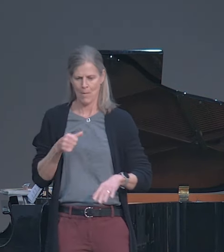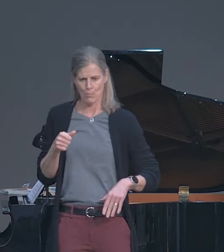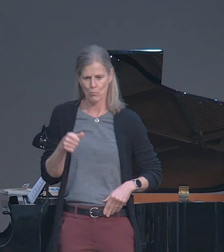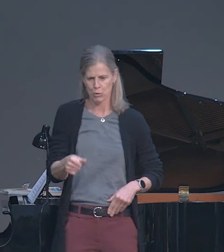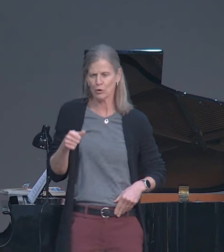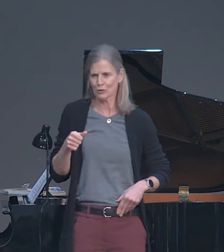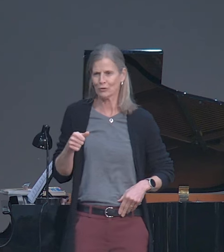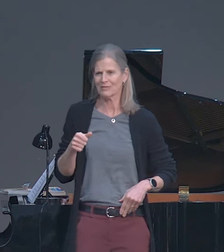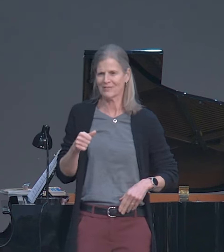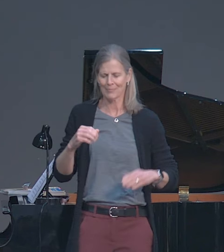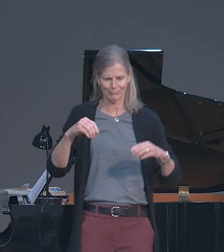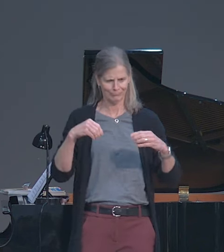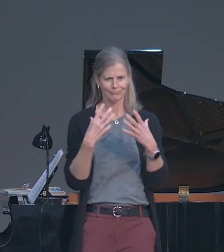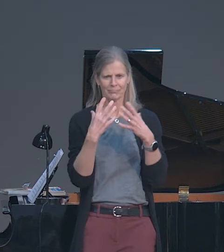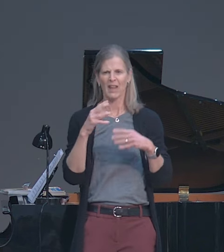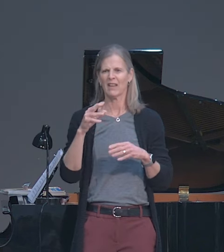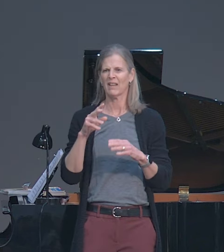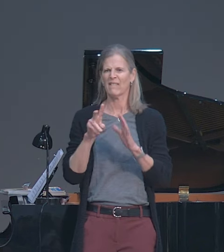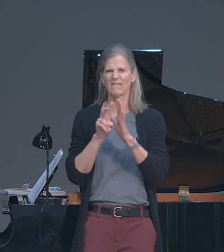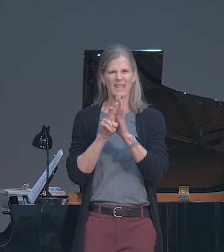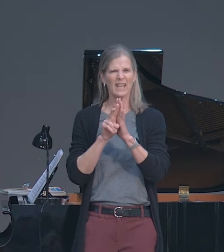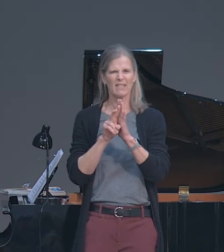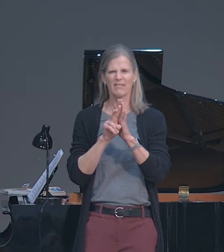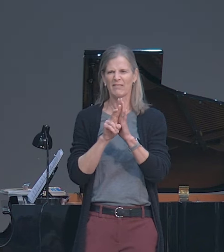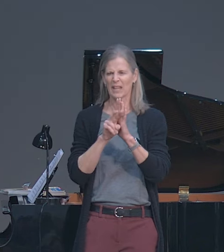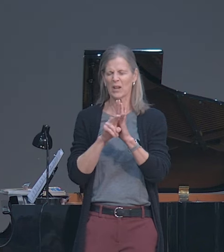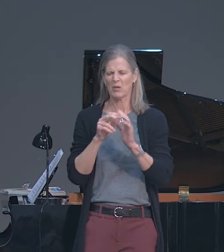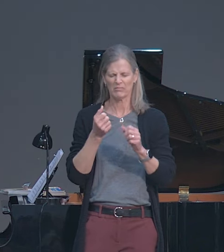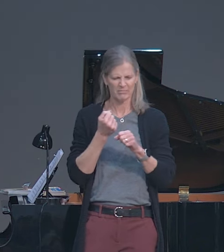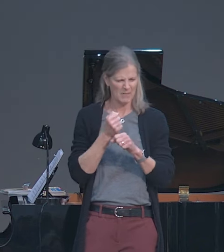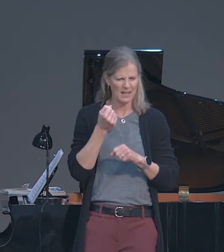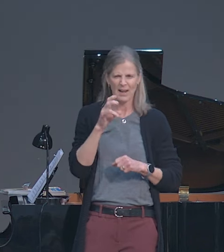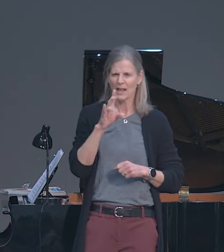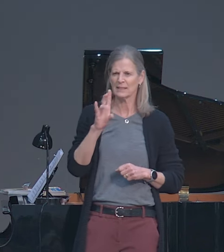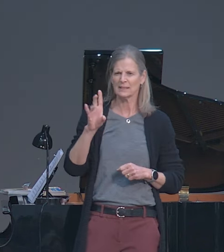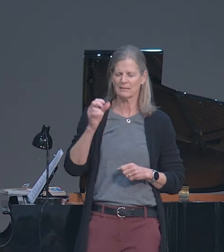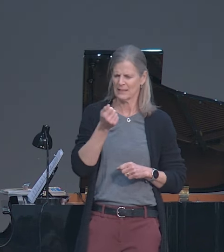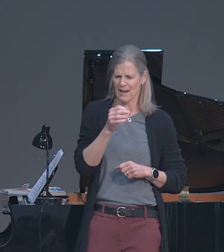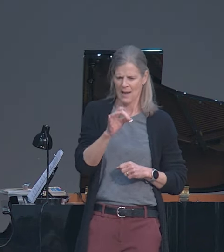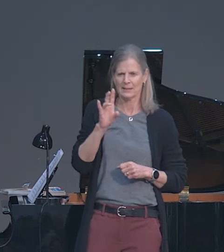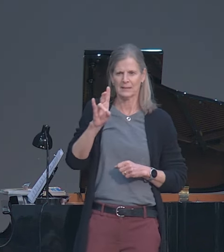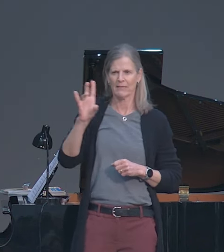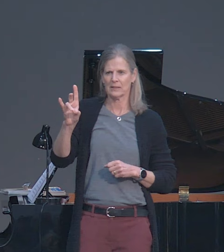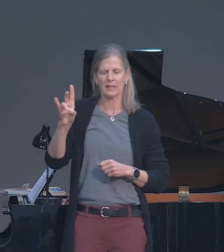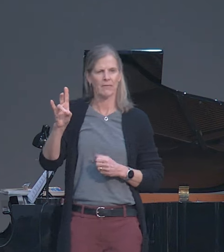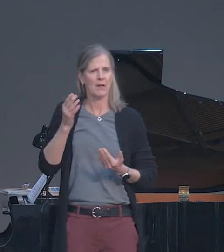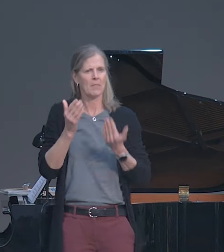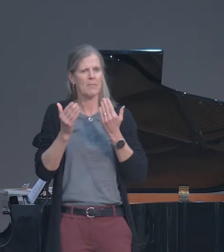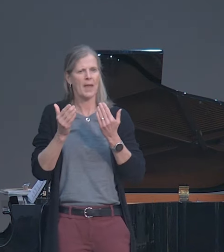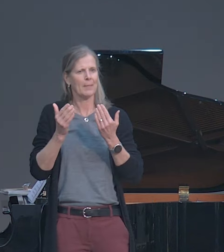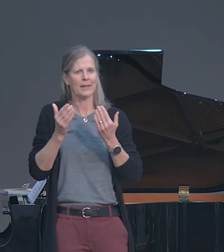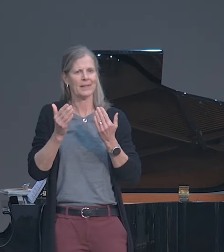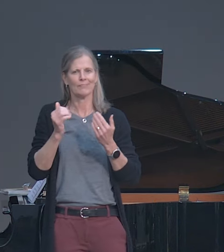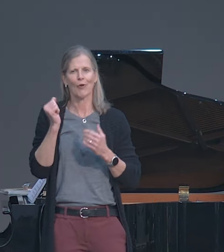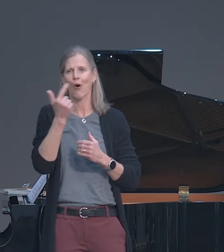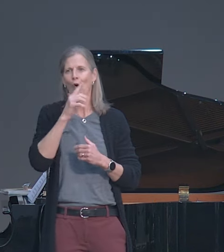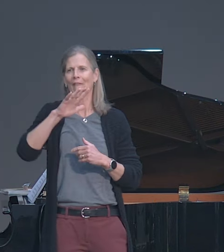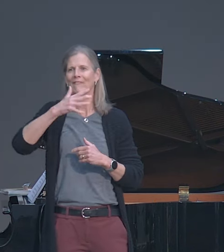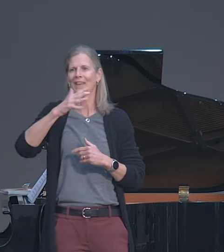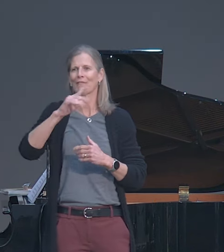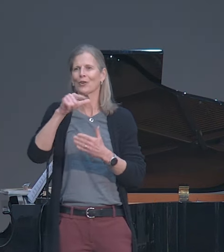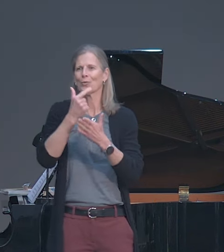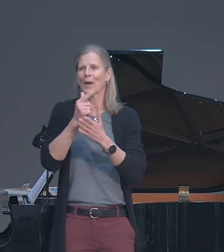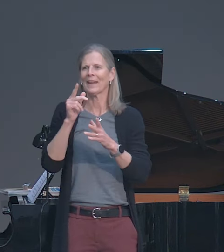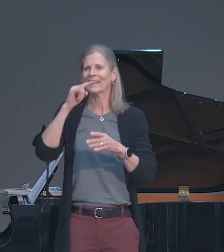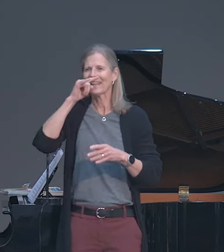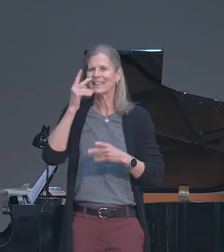of you have seen this video. I think it was made in 1977, something that probably every fifth grader sees in science class,